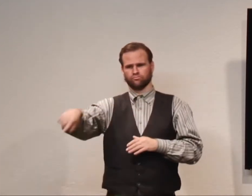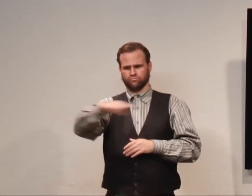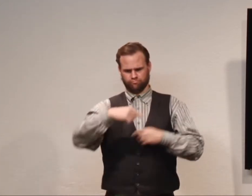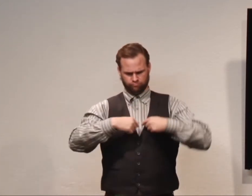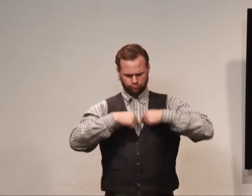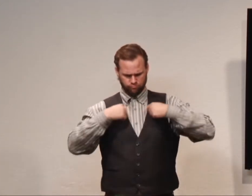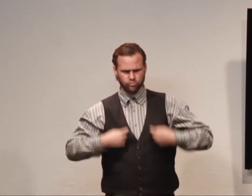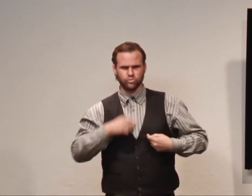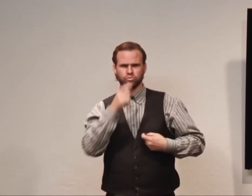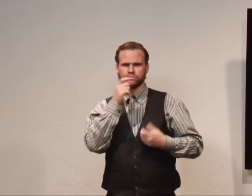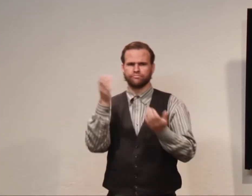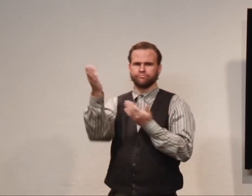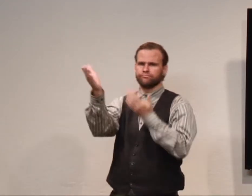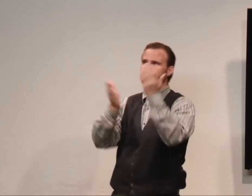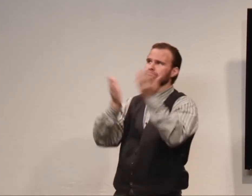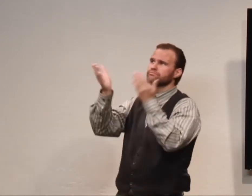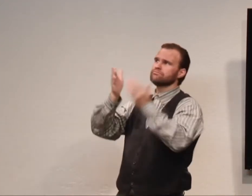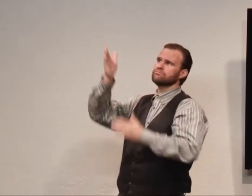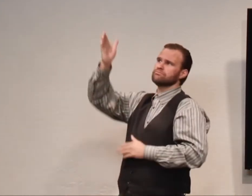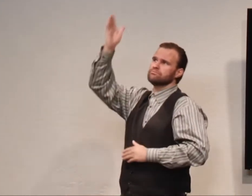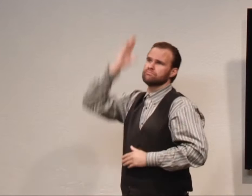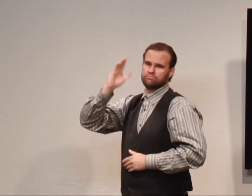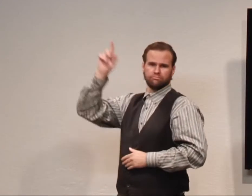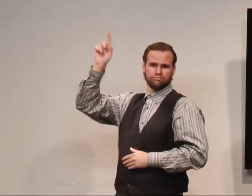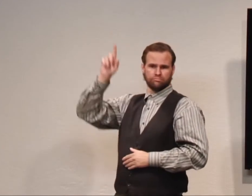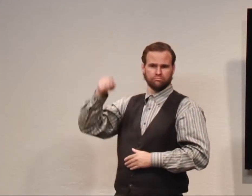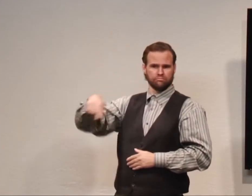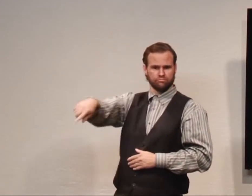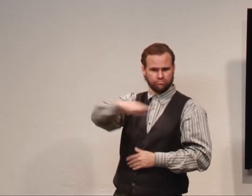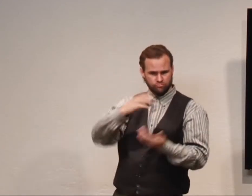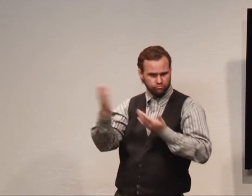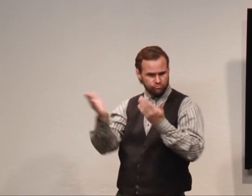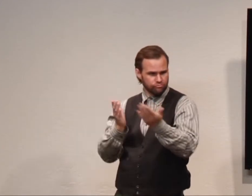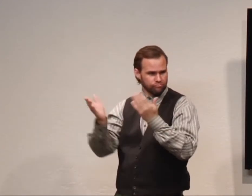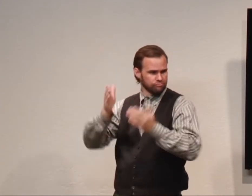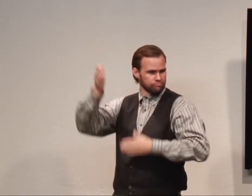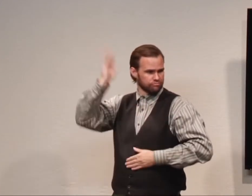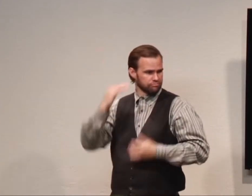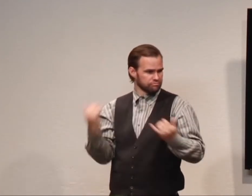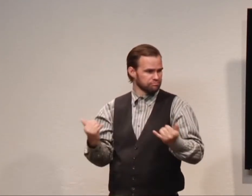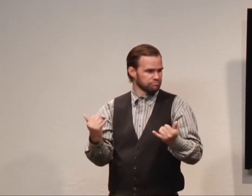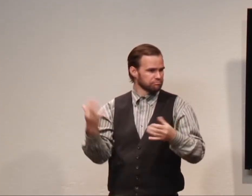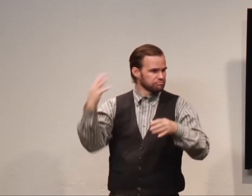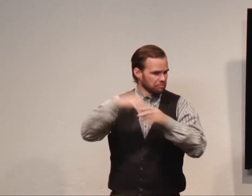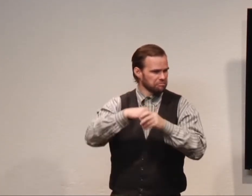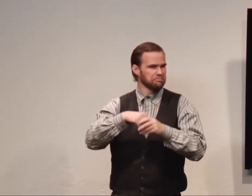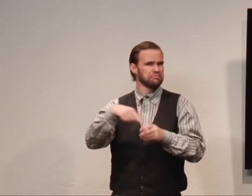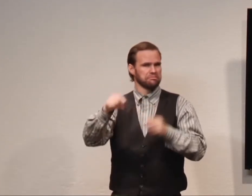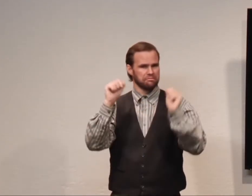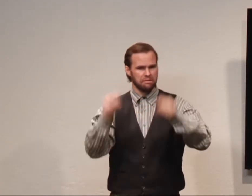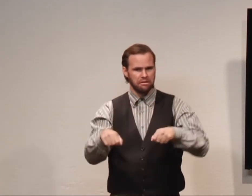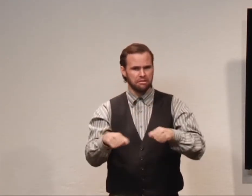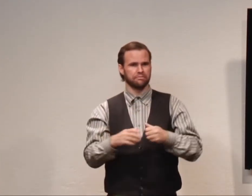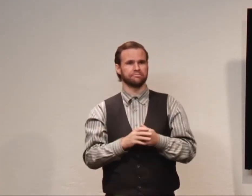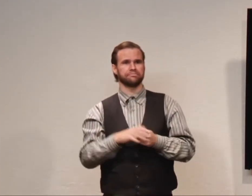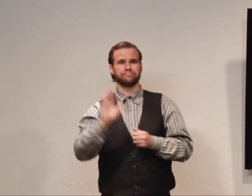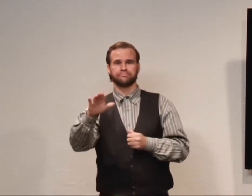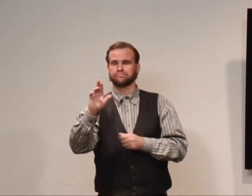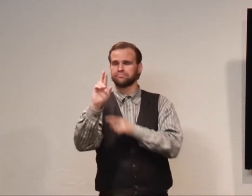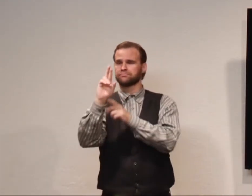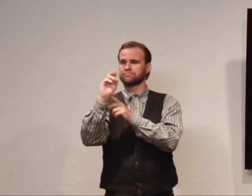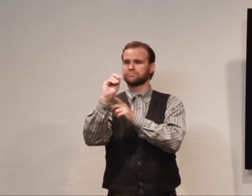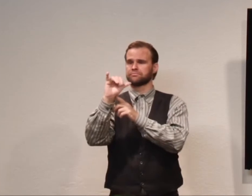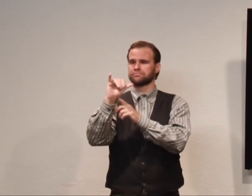In Revelation chapter 1, verse 6, it says that God has made his people to be a kingdom of priests who serve